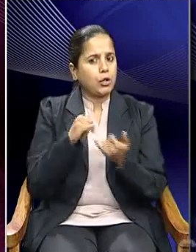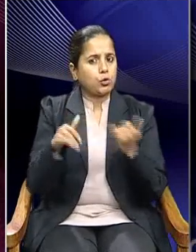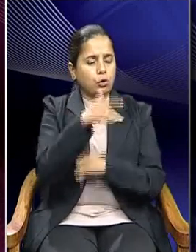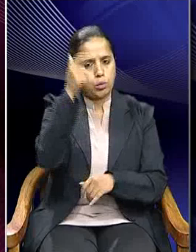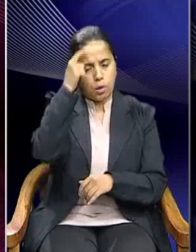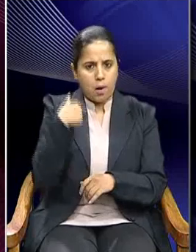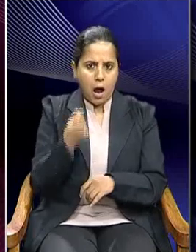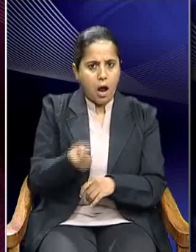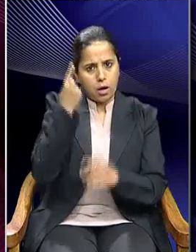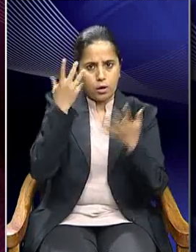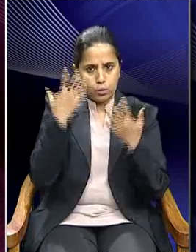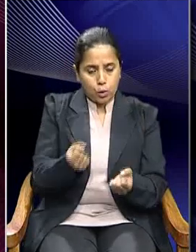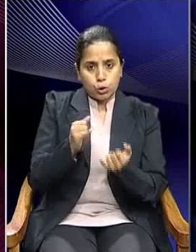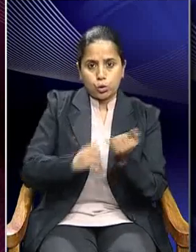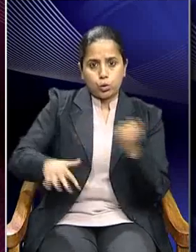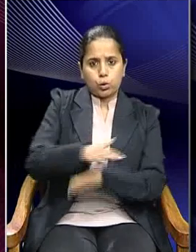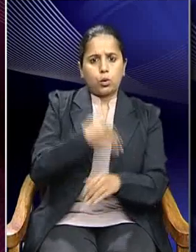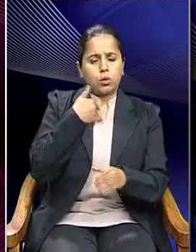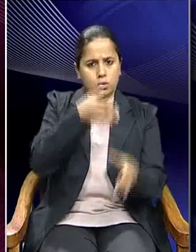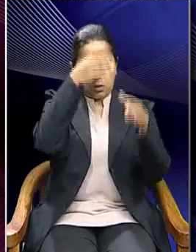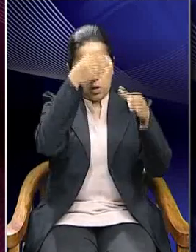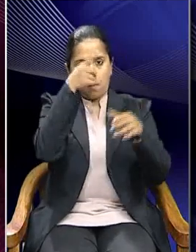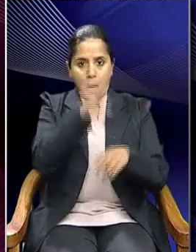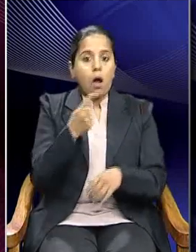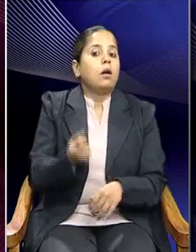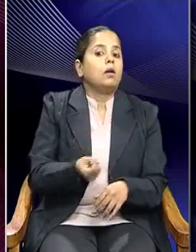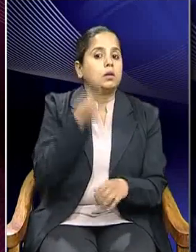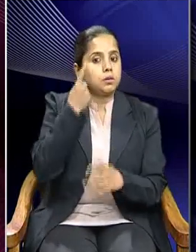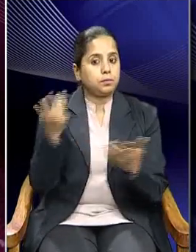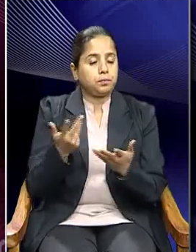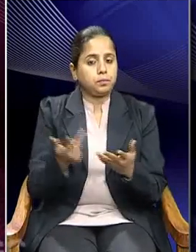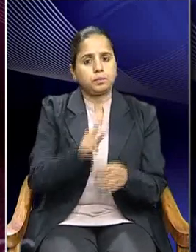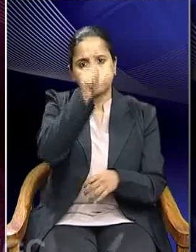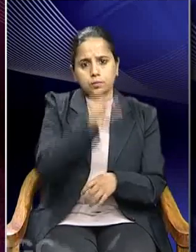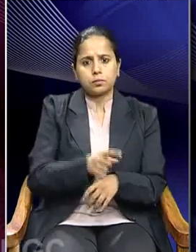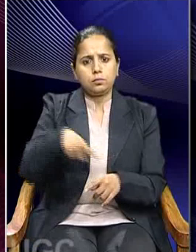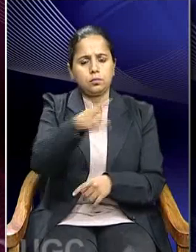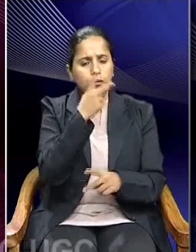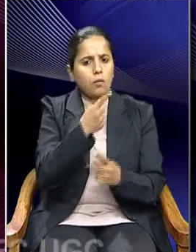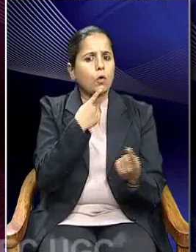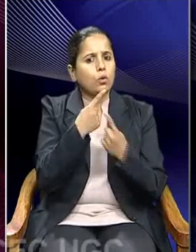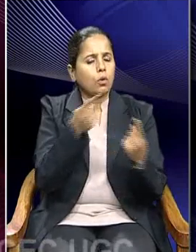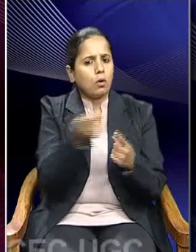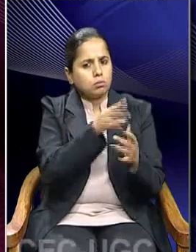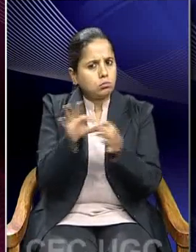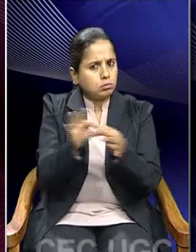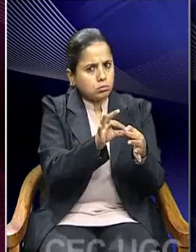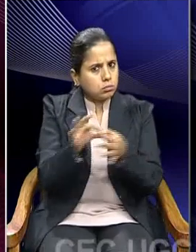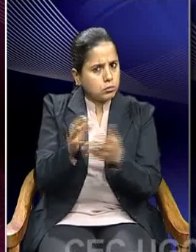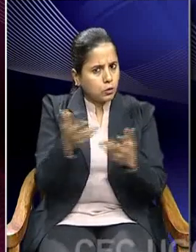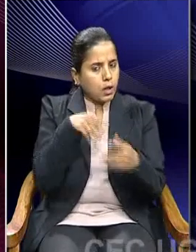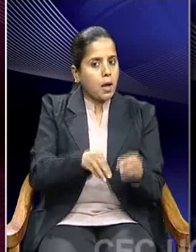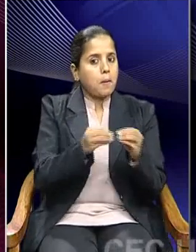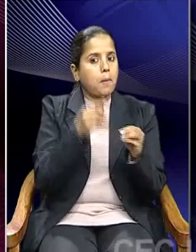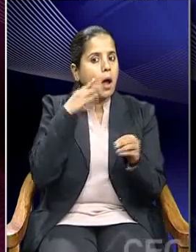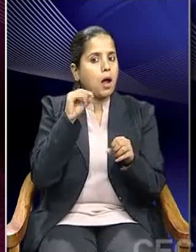problem, a sociologist needs to understand the interaction relation between